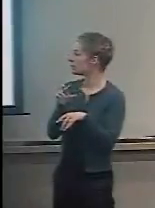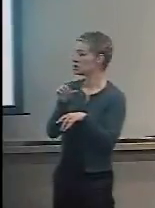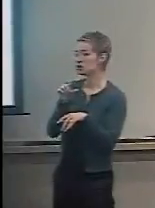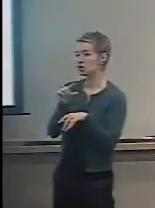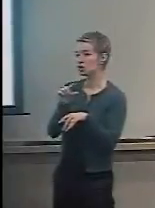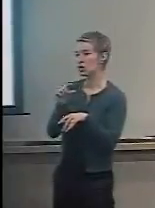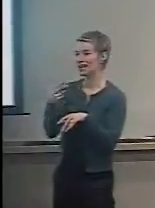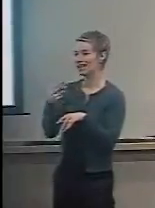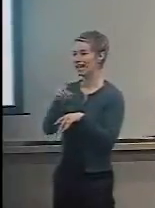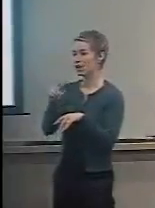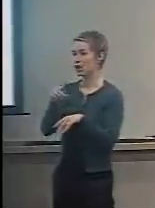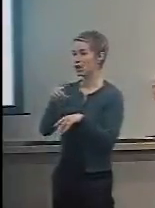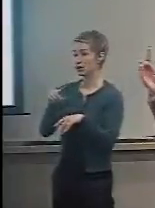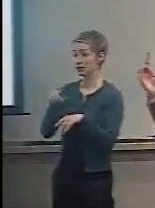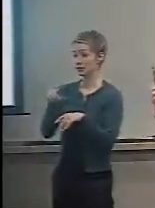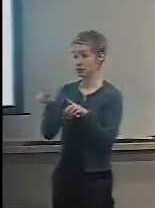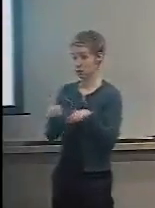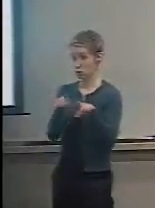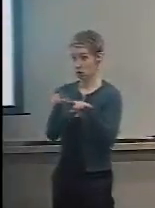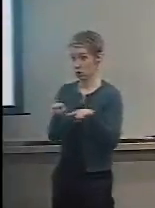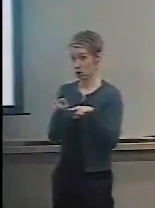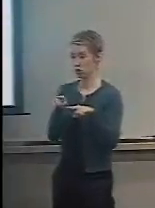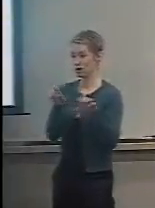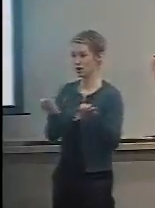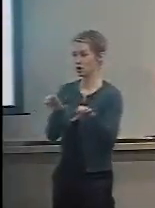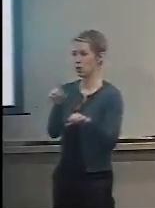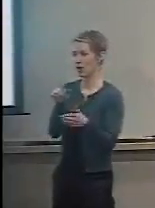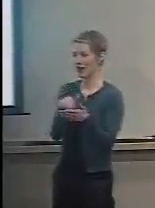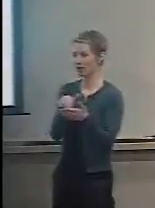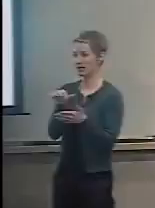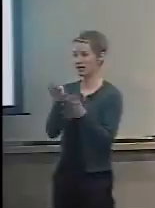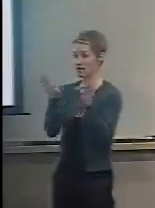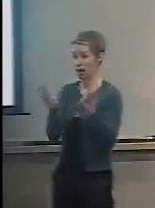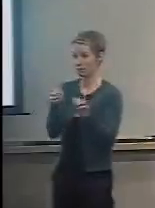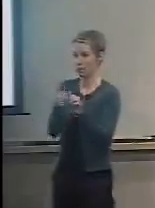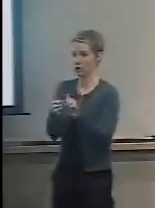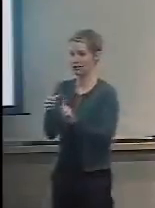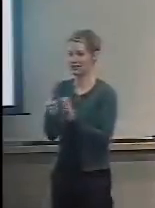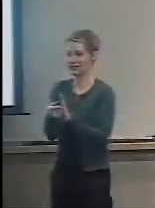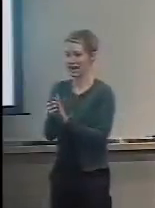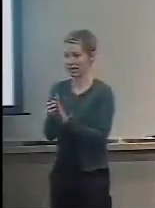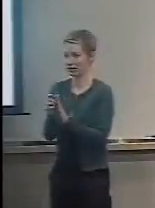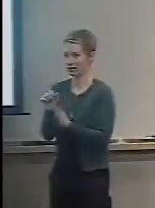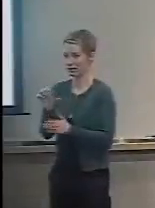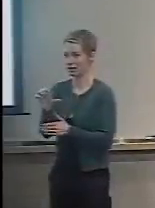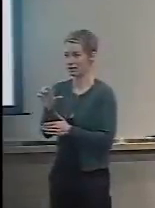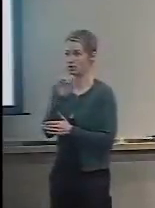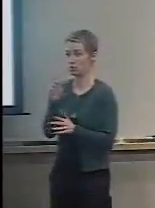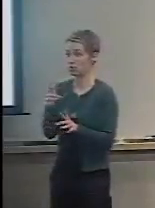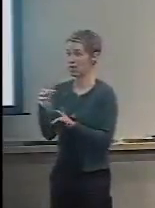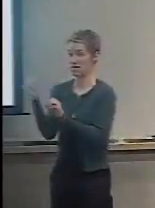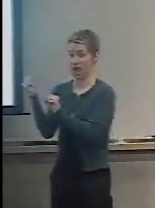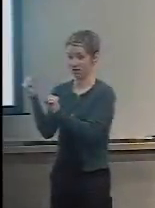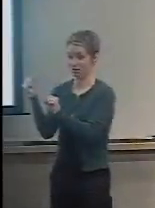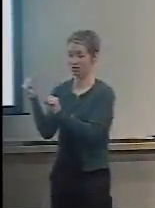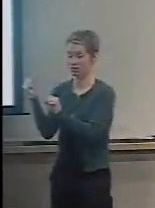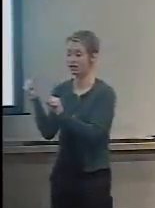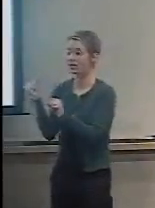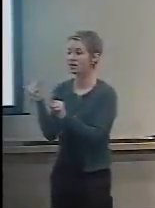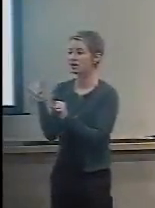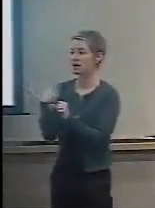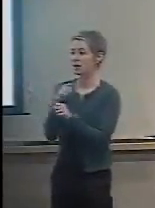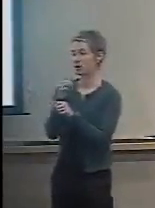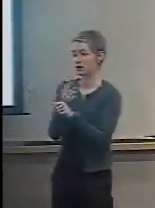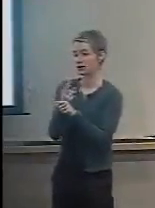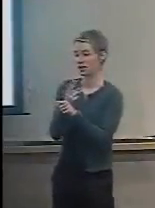gigahertz computer, you can do 1,000 frames a second. It's rapidly fast. Now we're using